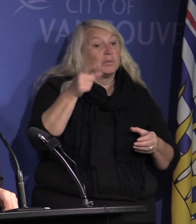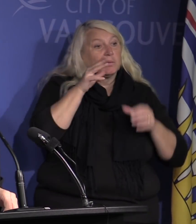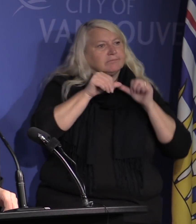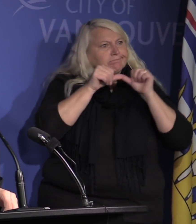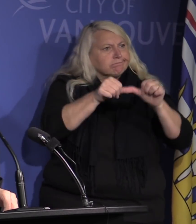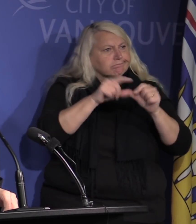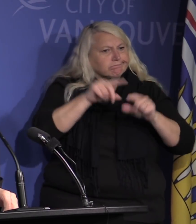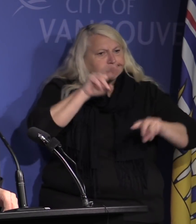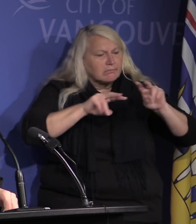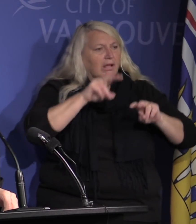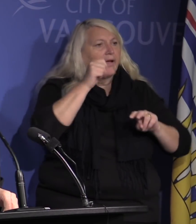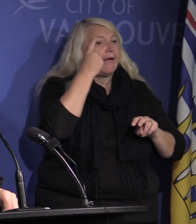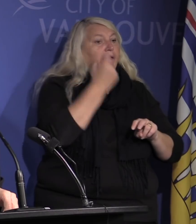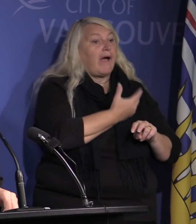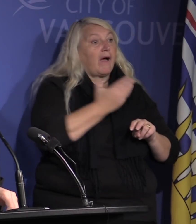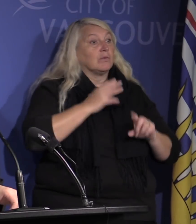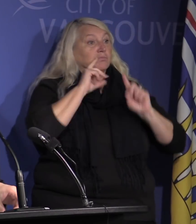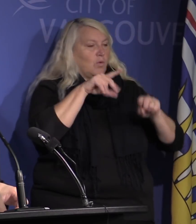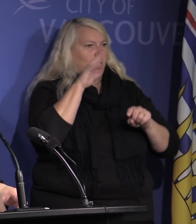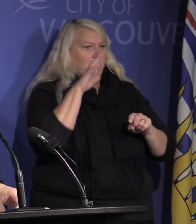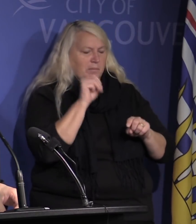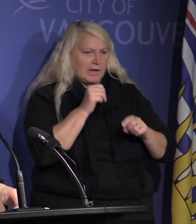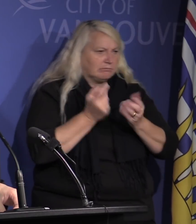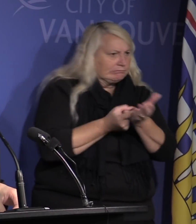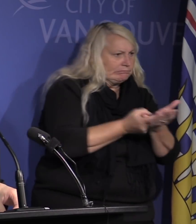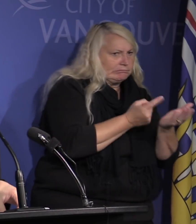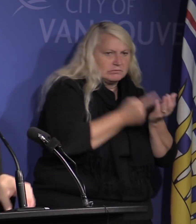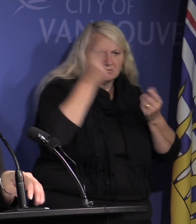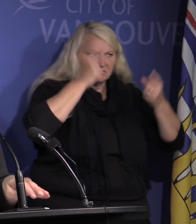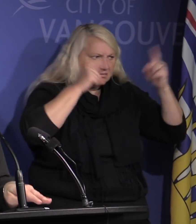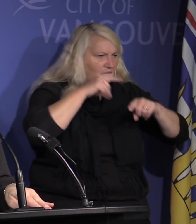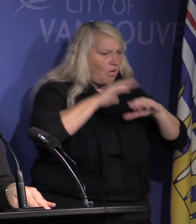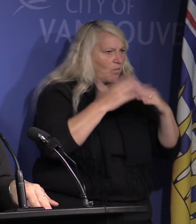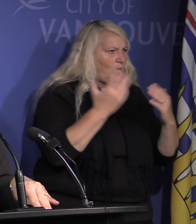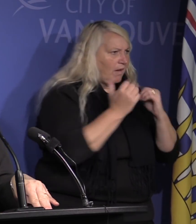anticipate, and adapt our collective response to COVID-19 as the needs of our